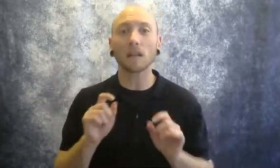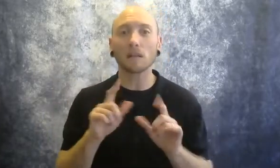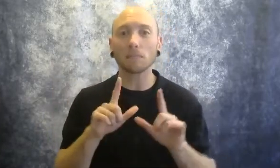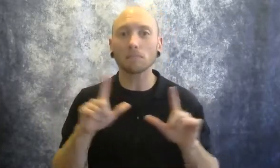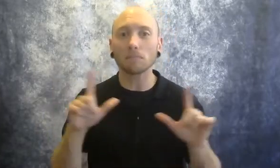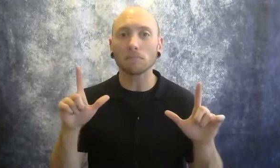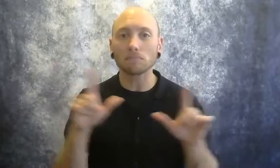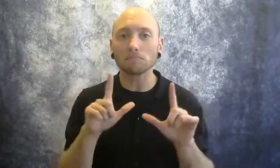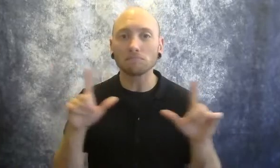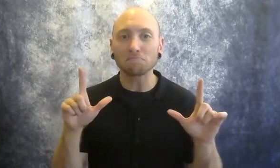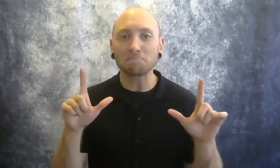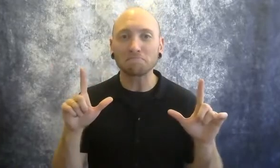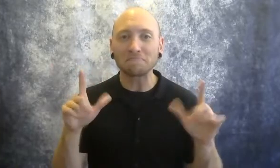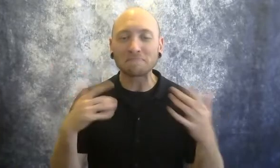So, let me make it a little bigger.